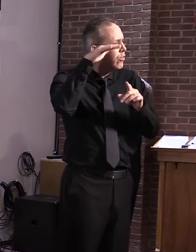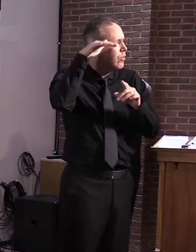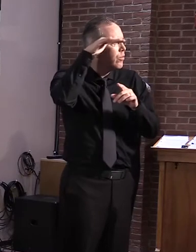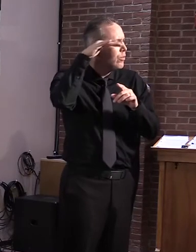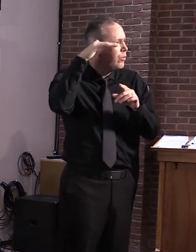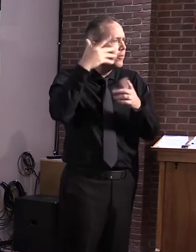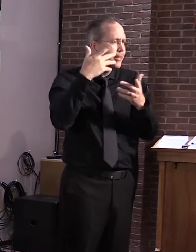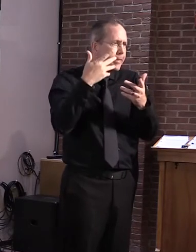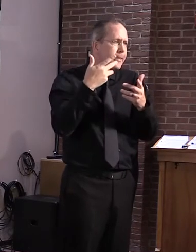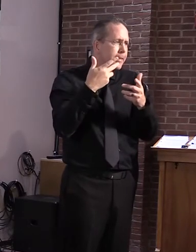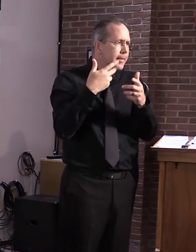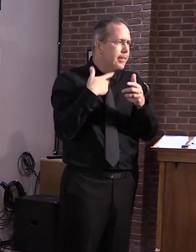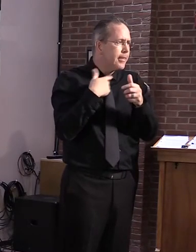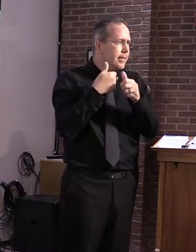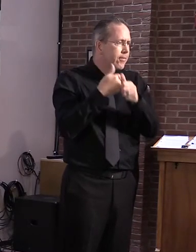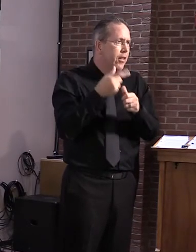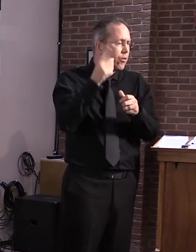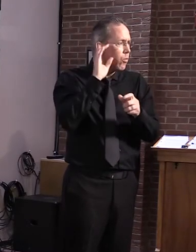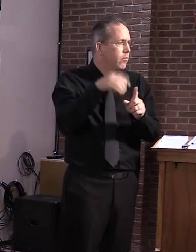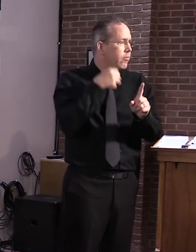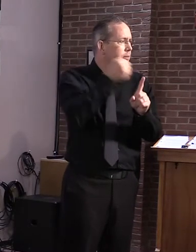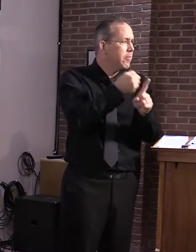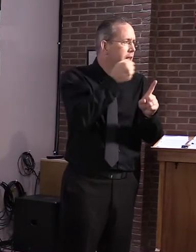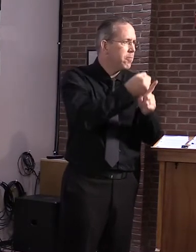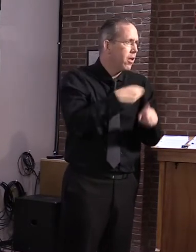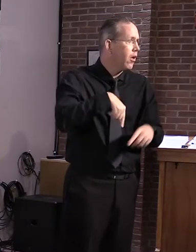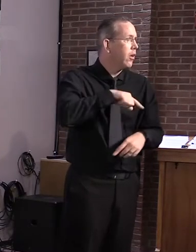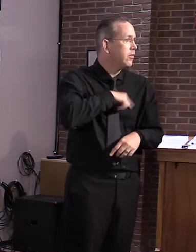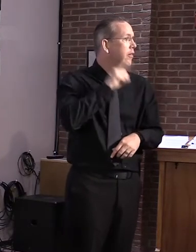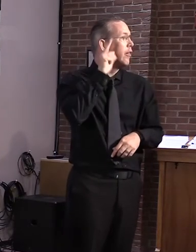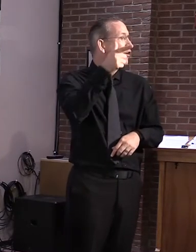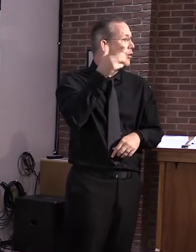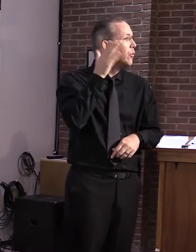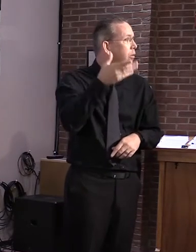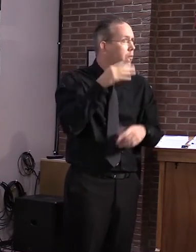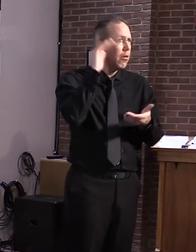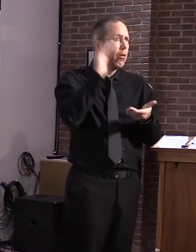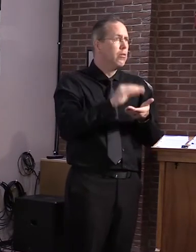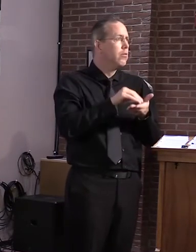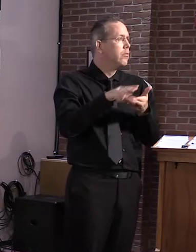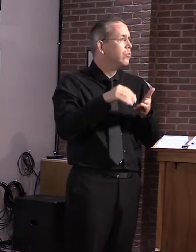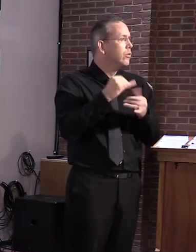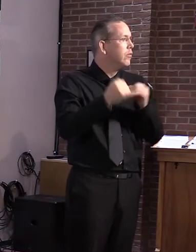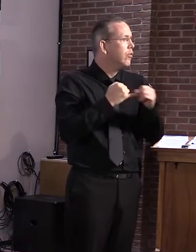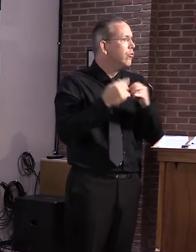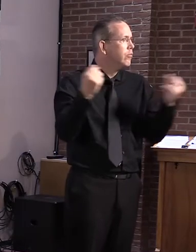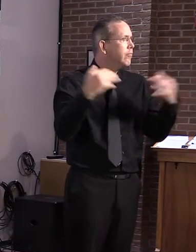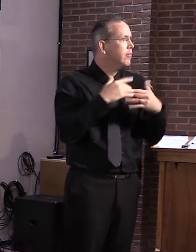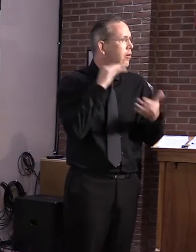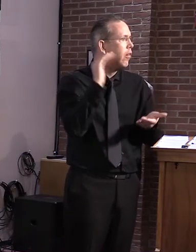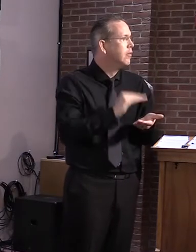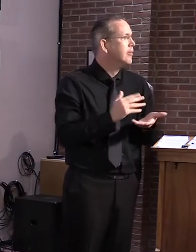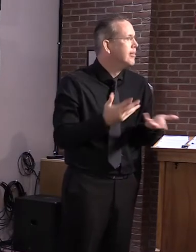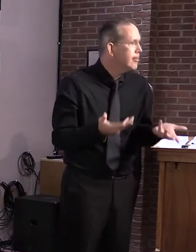consequences. I do obviously believe in the power of immigration